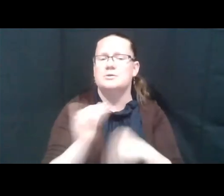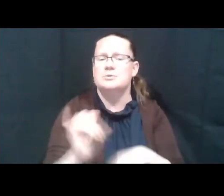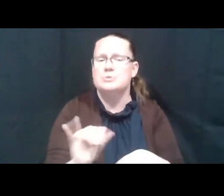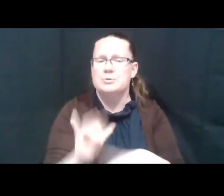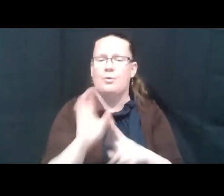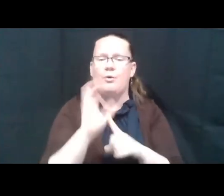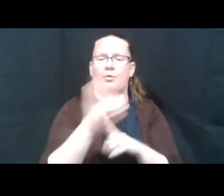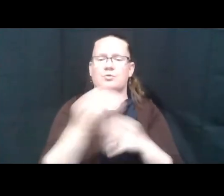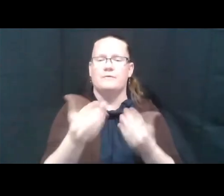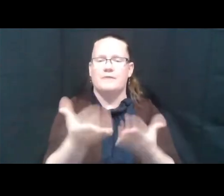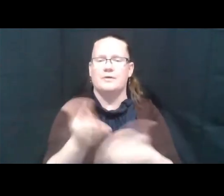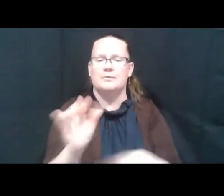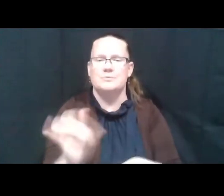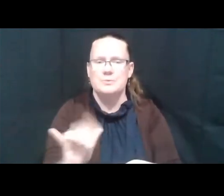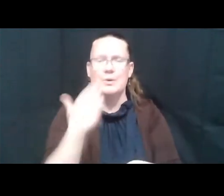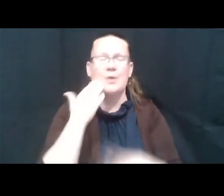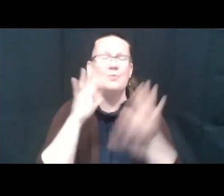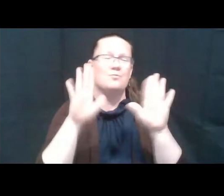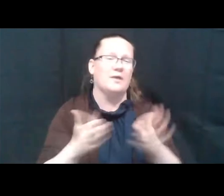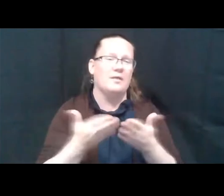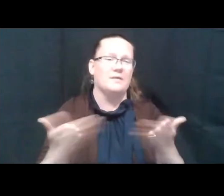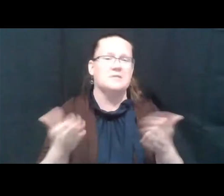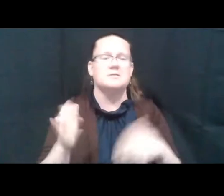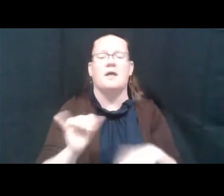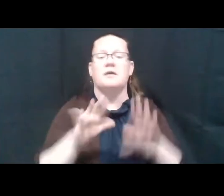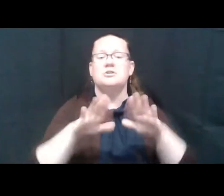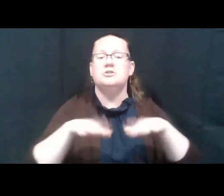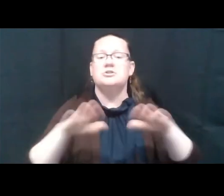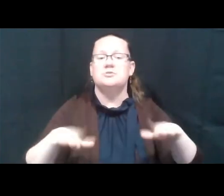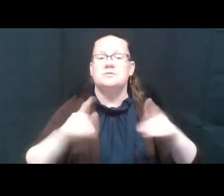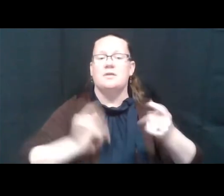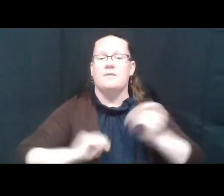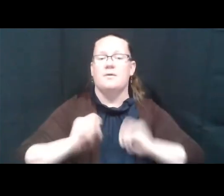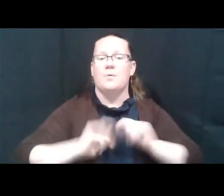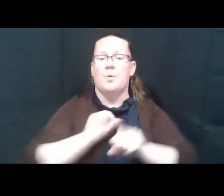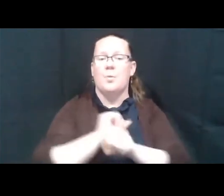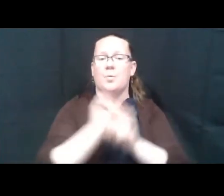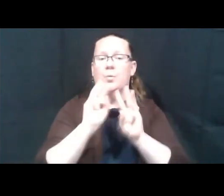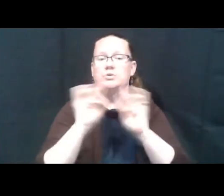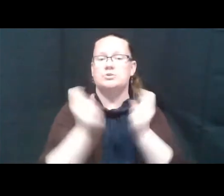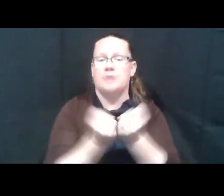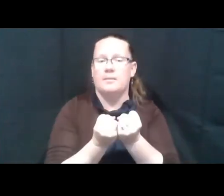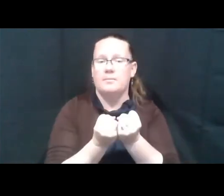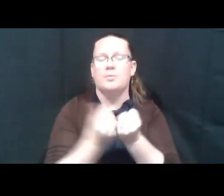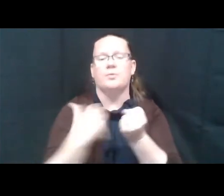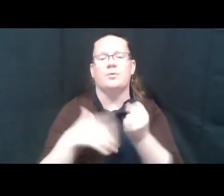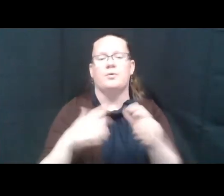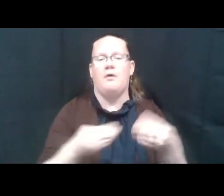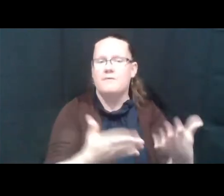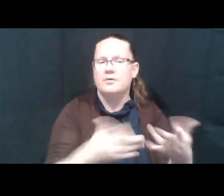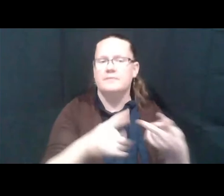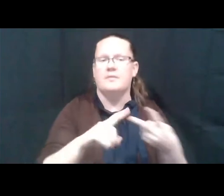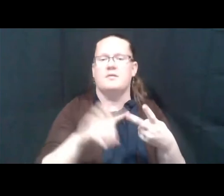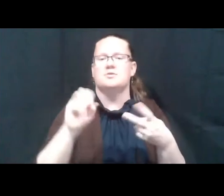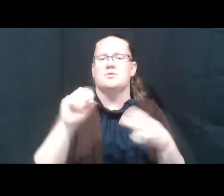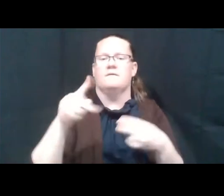great things happening. Children's Theater Workshop is offering online performances. The Sophia Quintero Arts and Cultural Center is doing